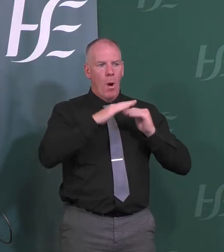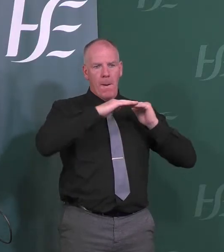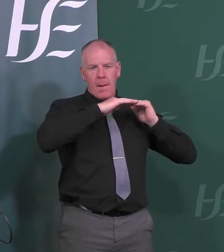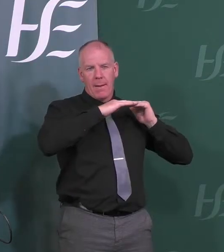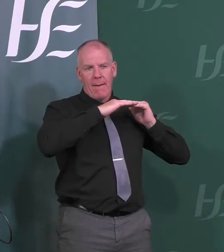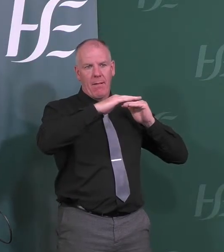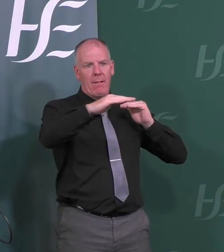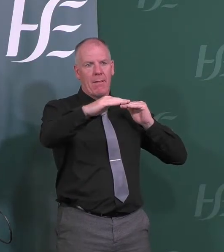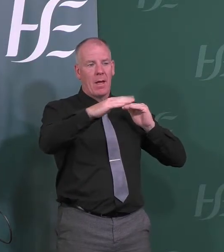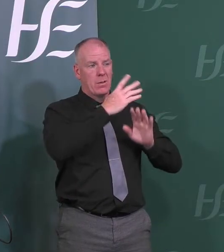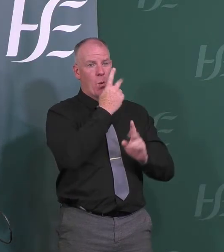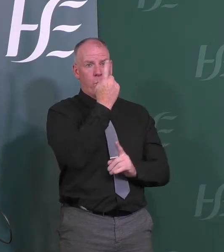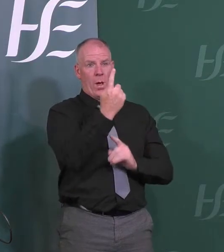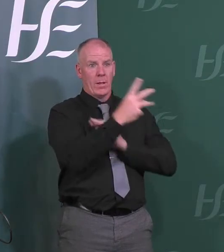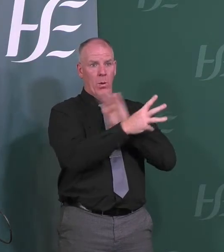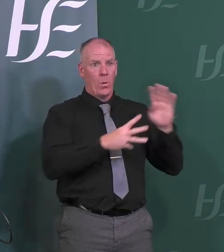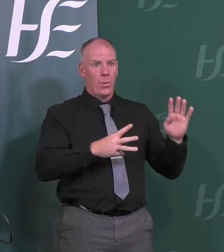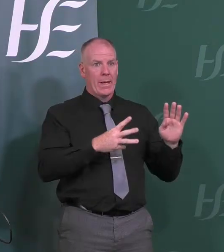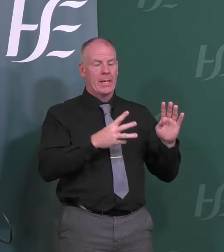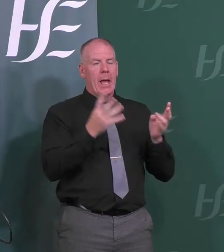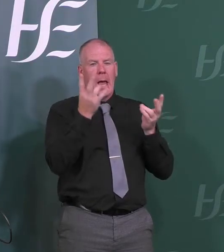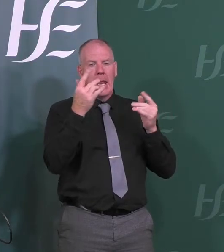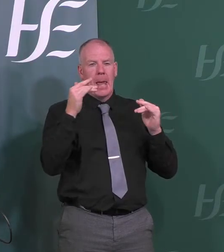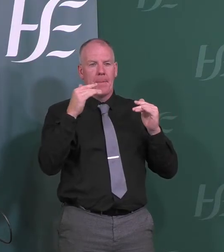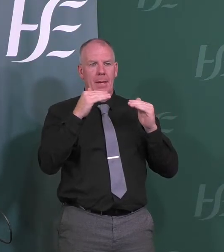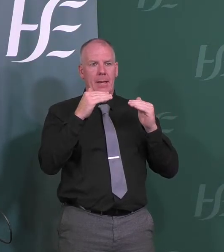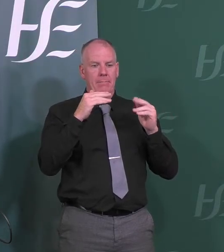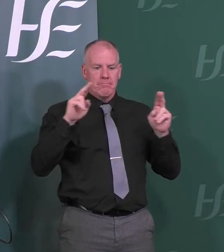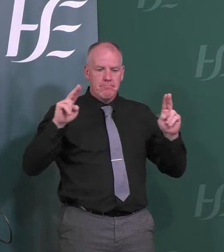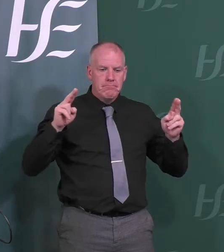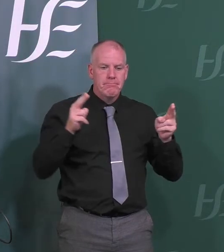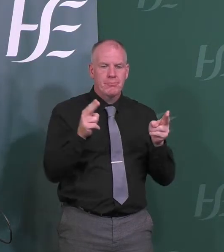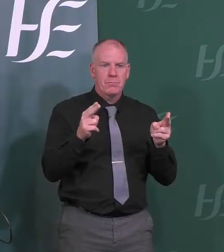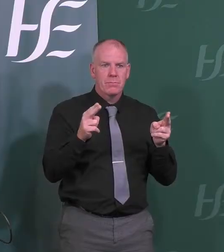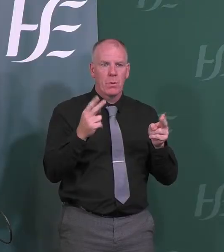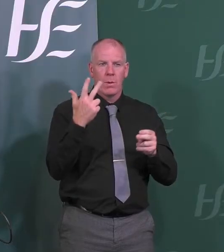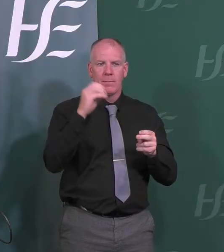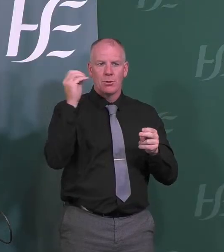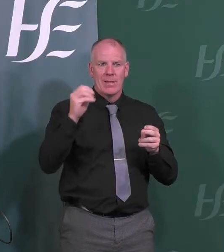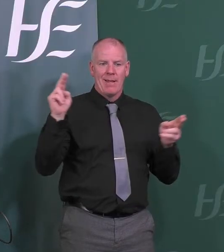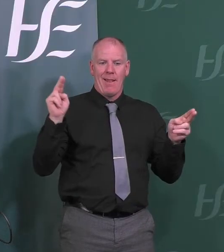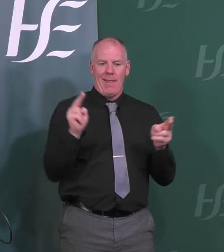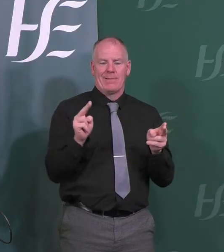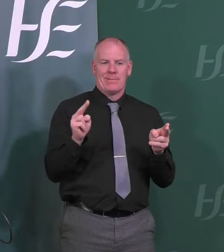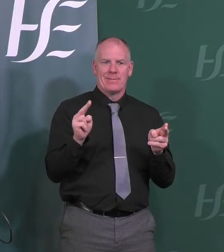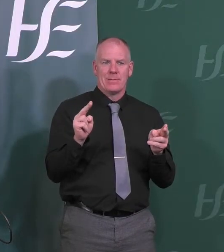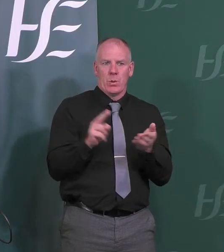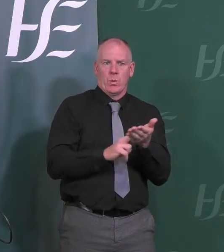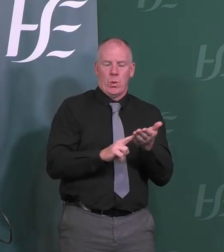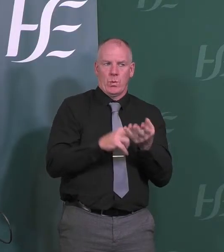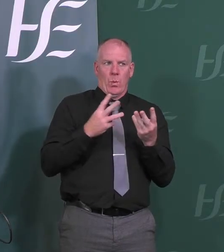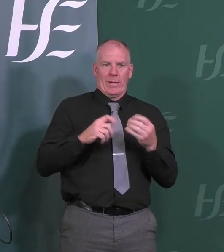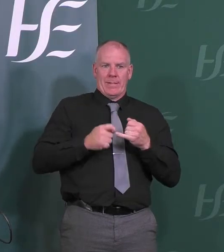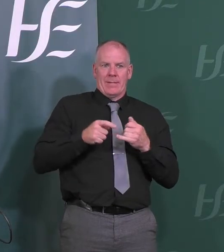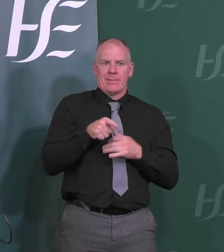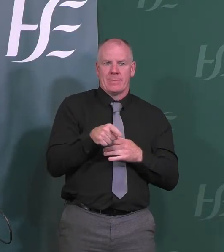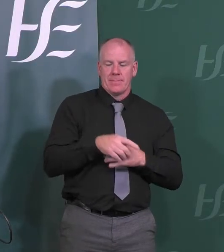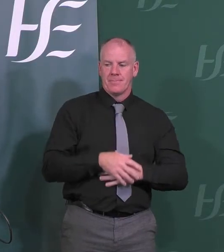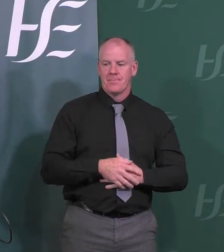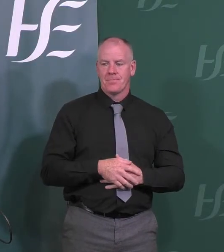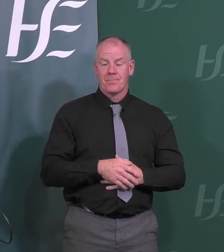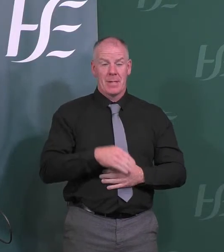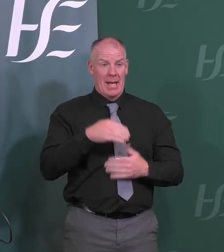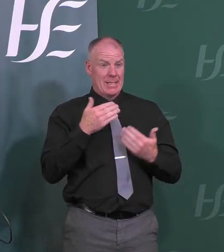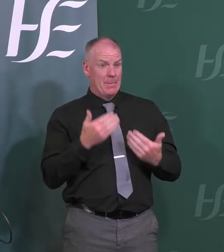over the last week, we've seen a slight decline in the demand at around 3%. So at the moment,